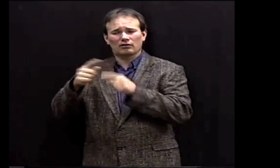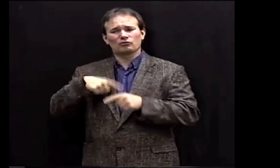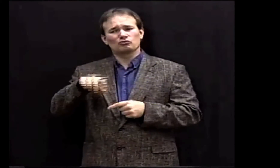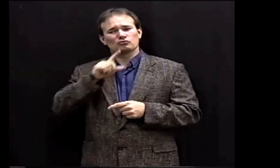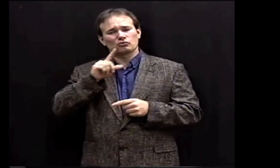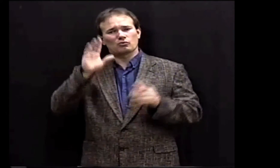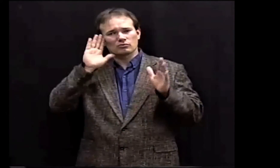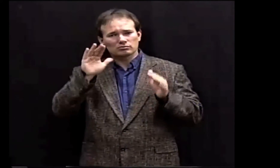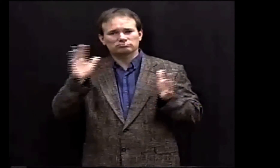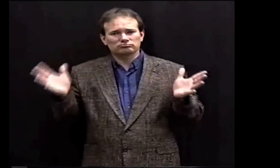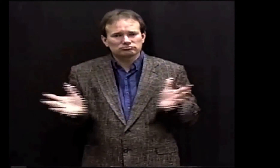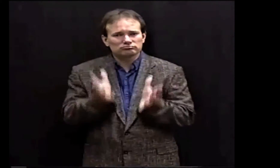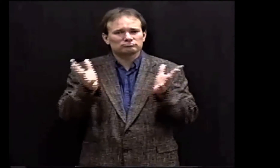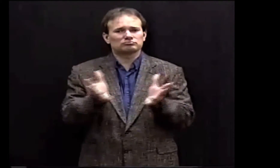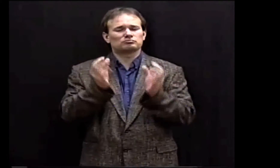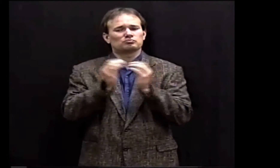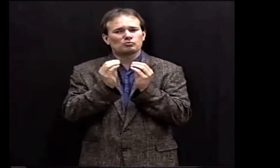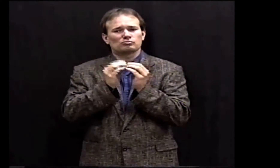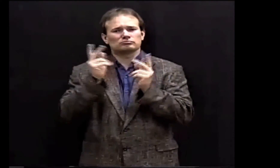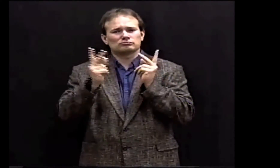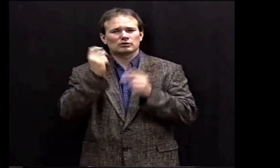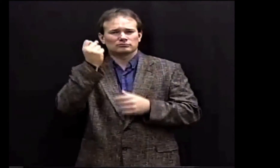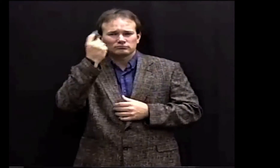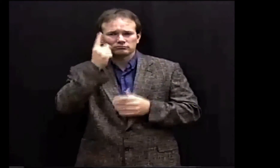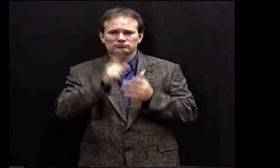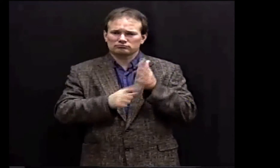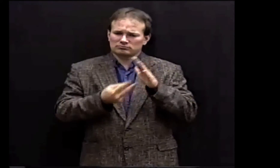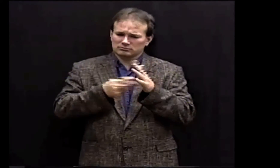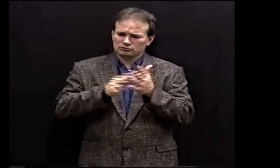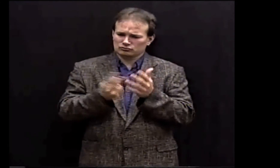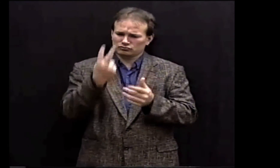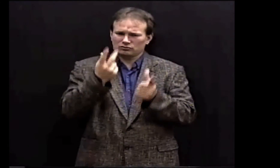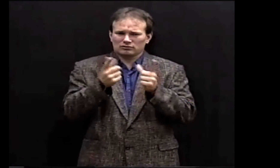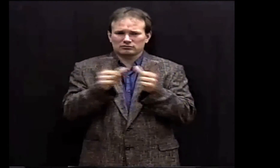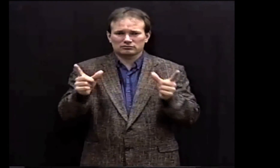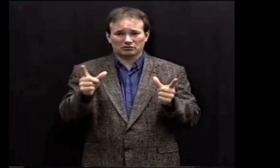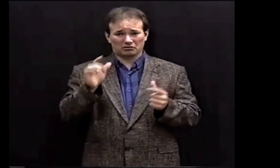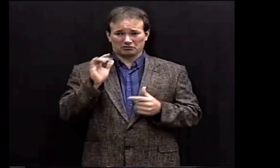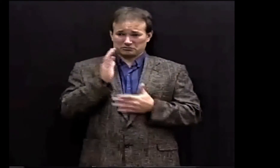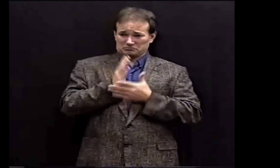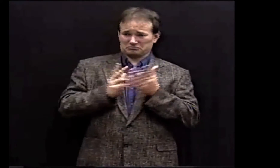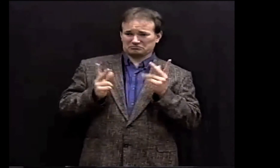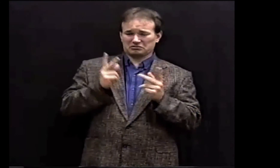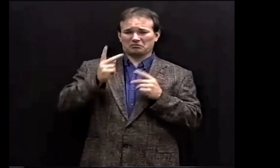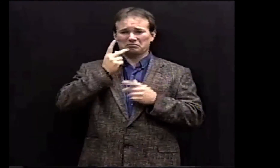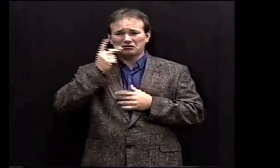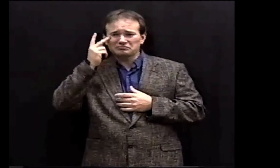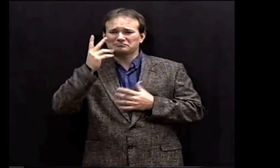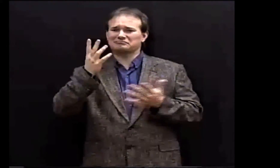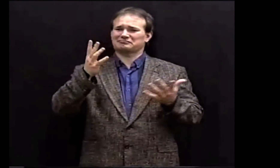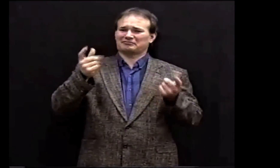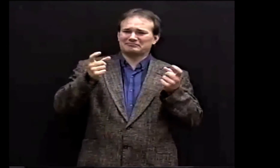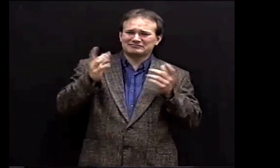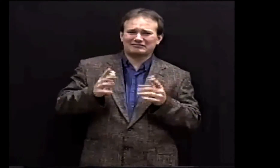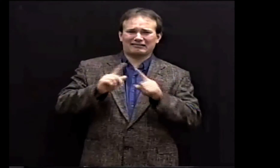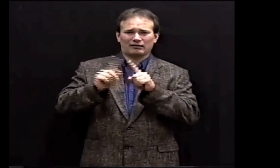bilingualism is. Some parents and school administrators may have